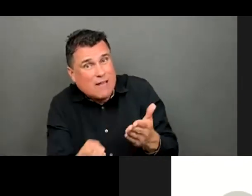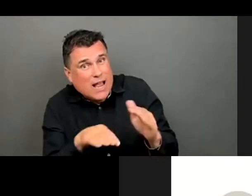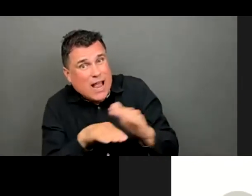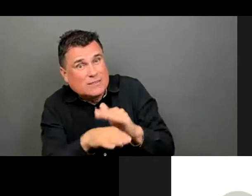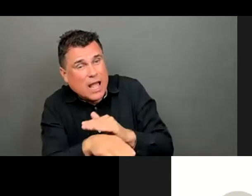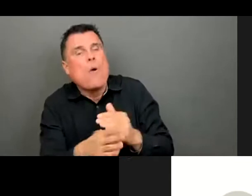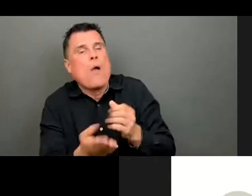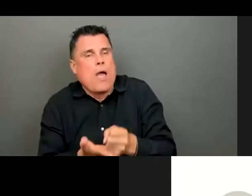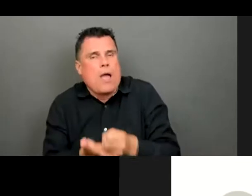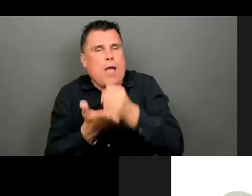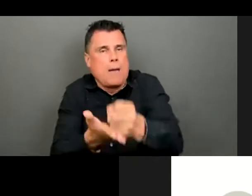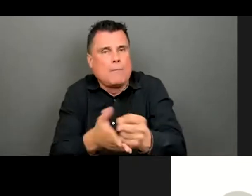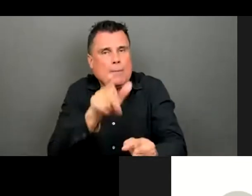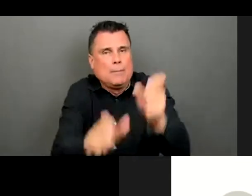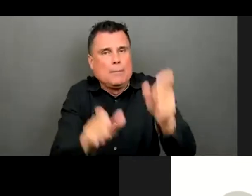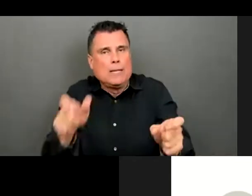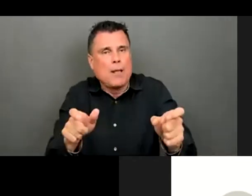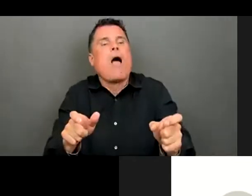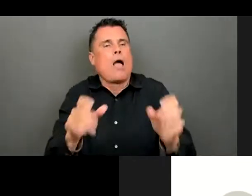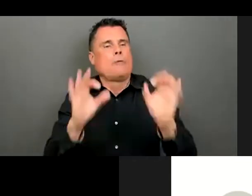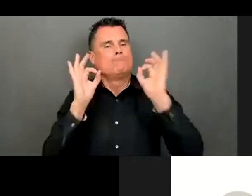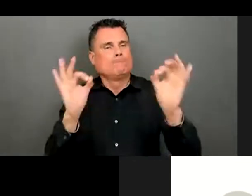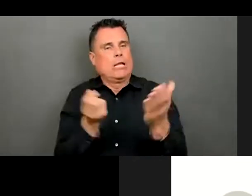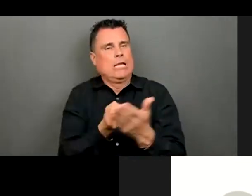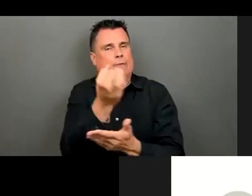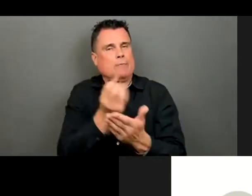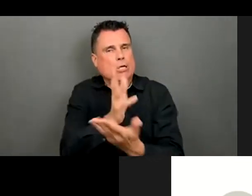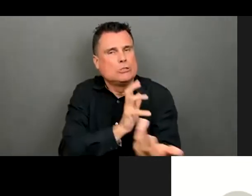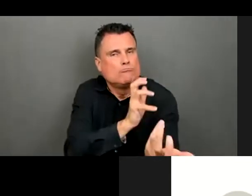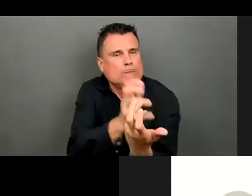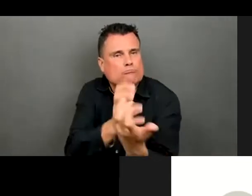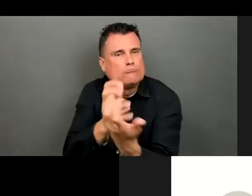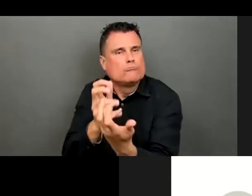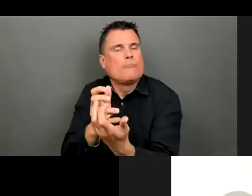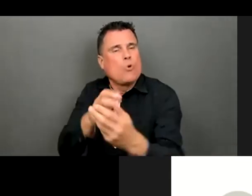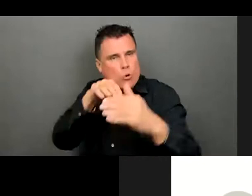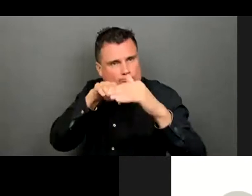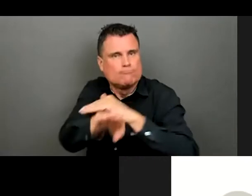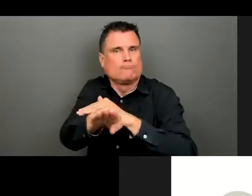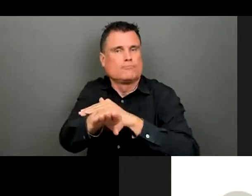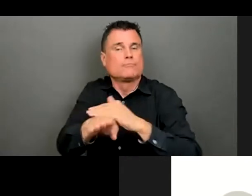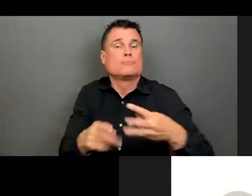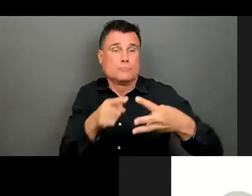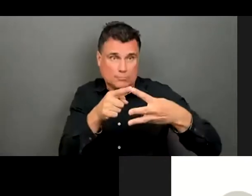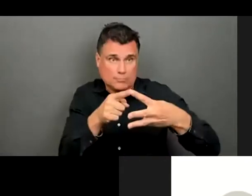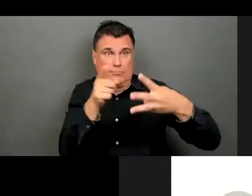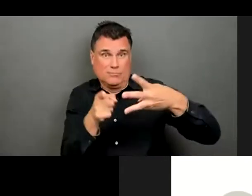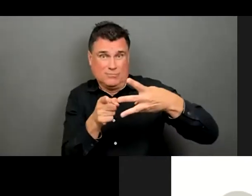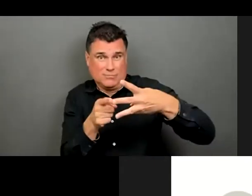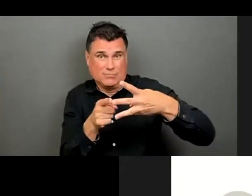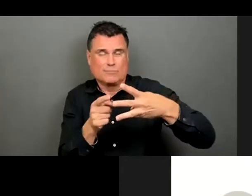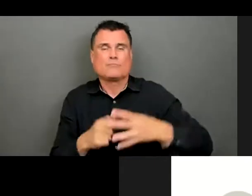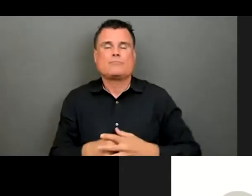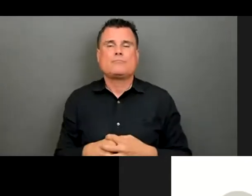warning systems. Number two is it has to be integrated to a multi-hazard